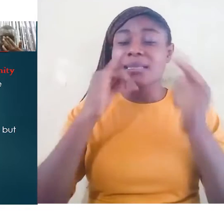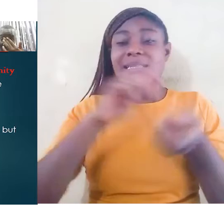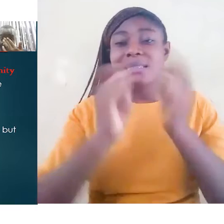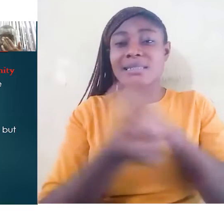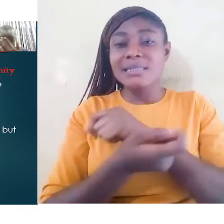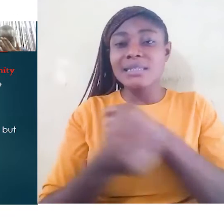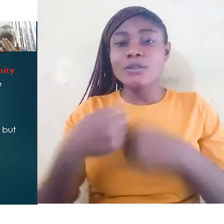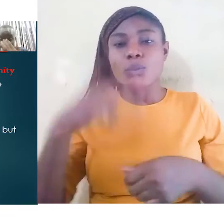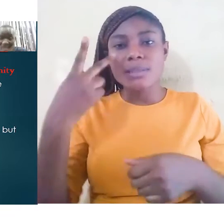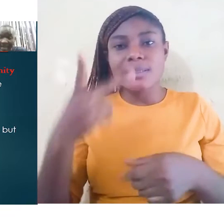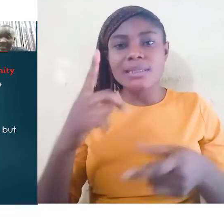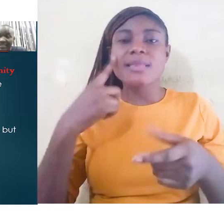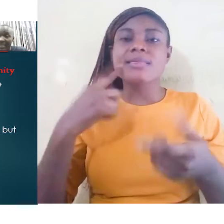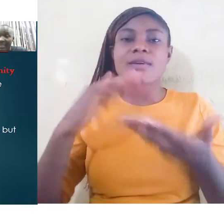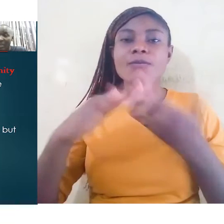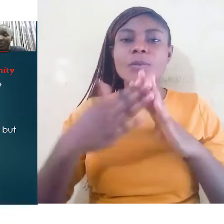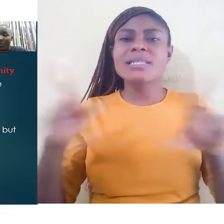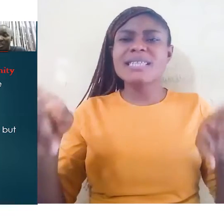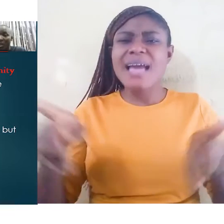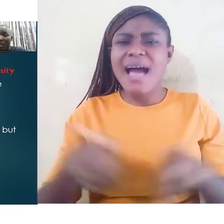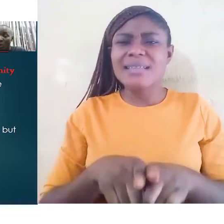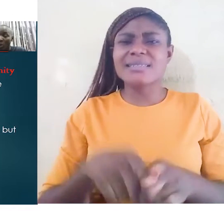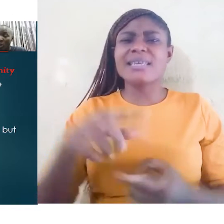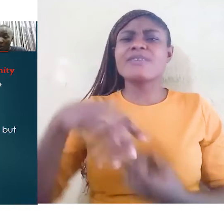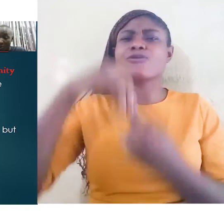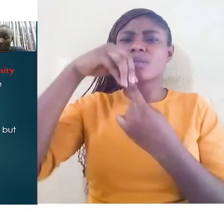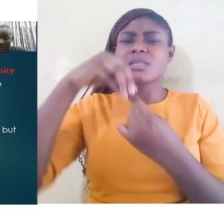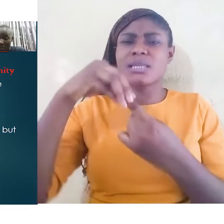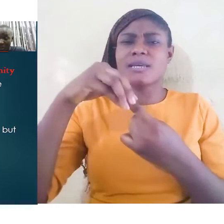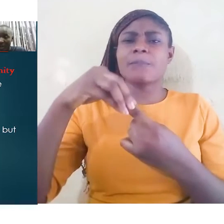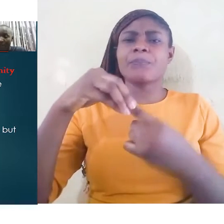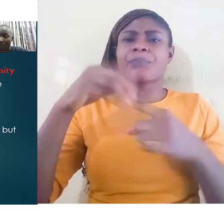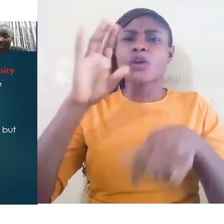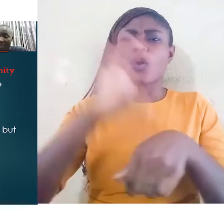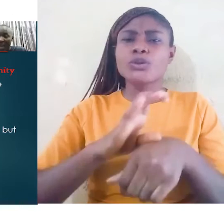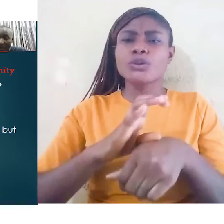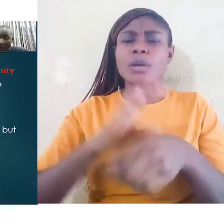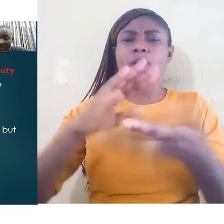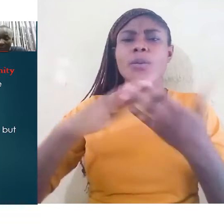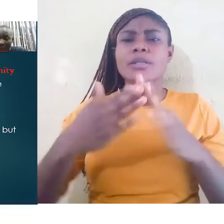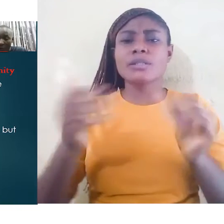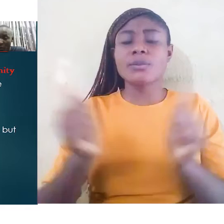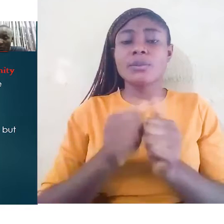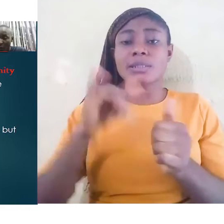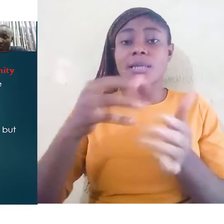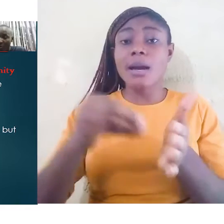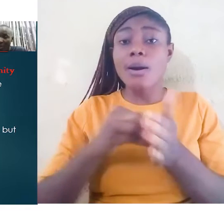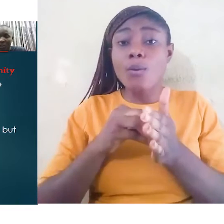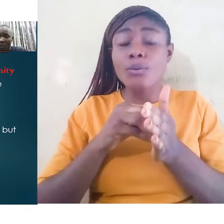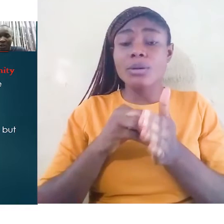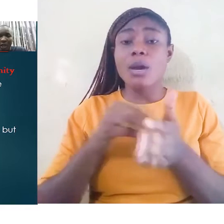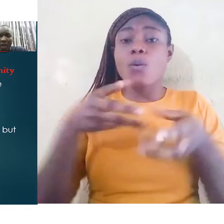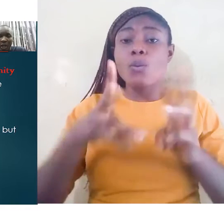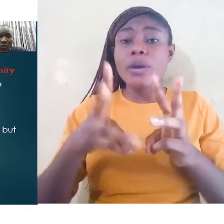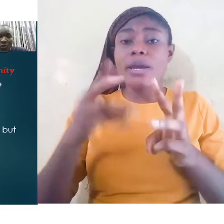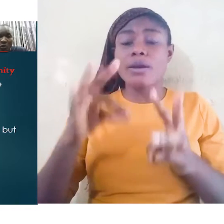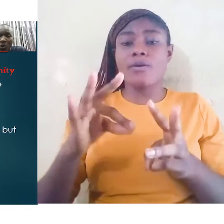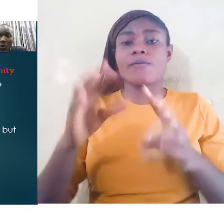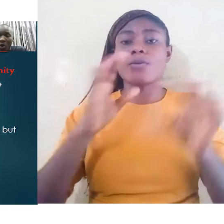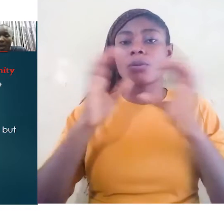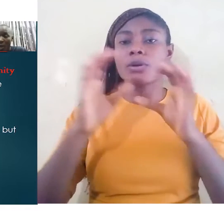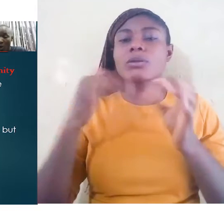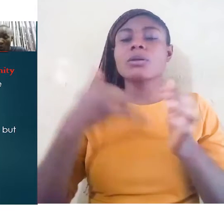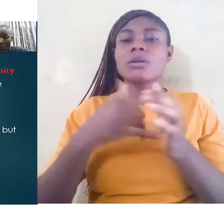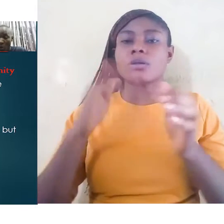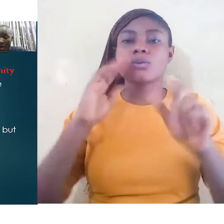deaf community as a distinct linguistic cultural community with their own distinct code of communication. It will